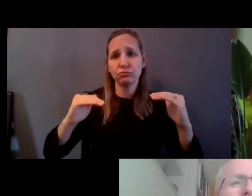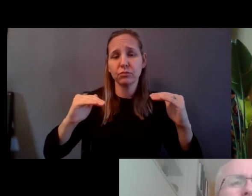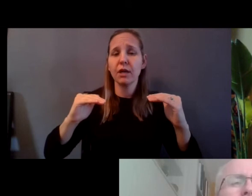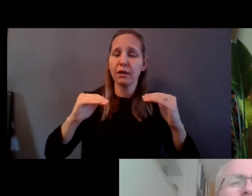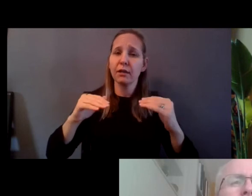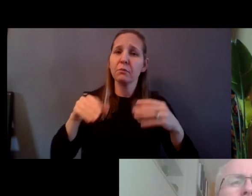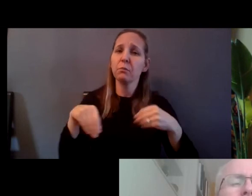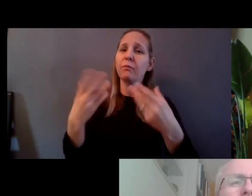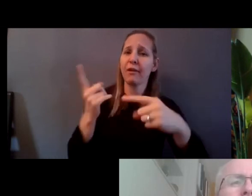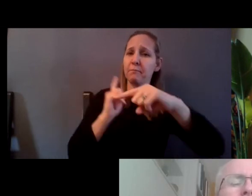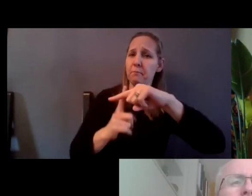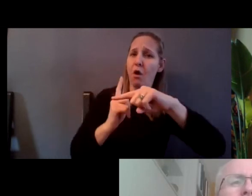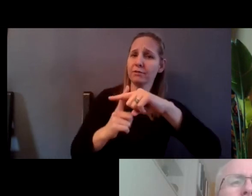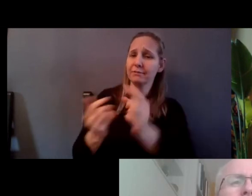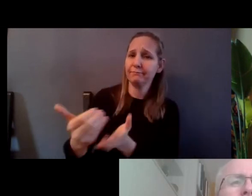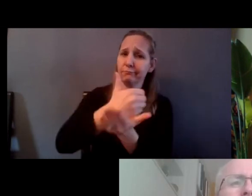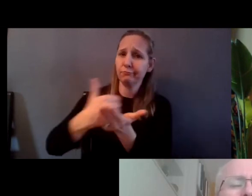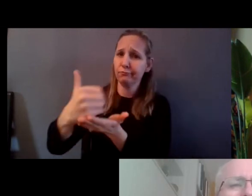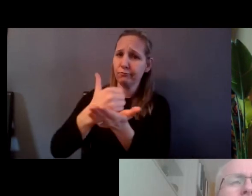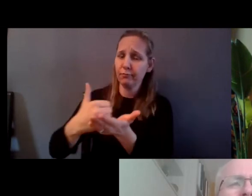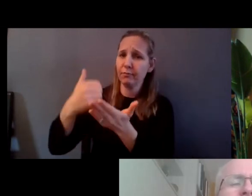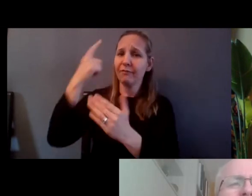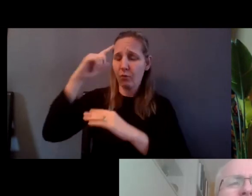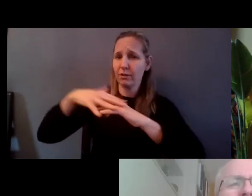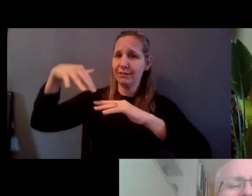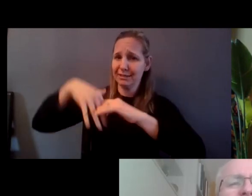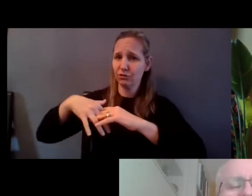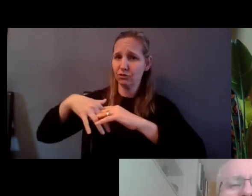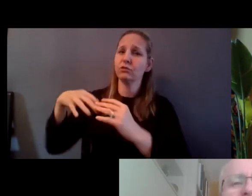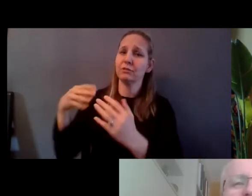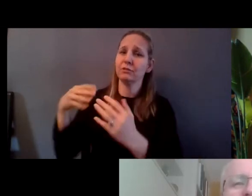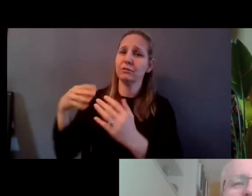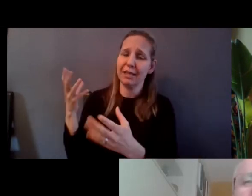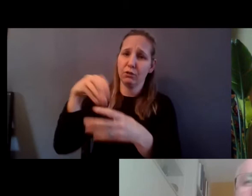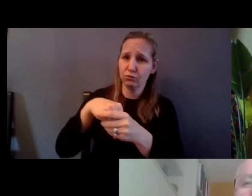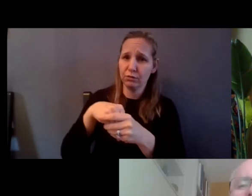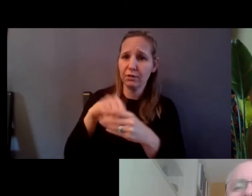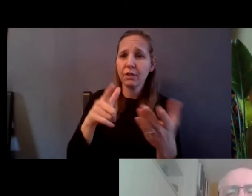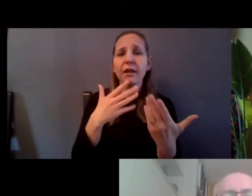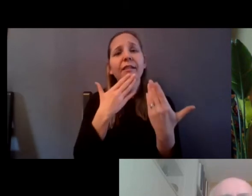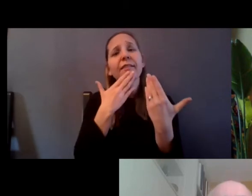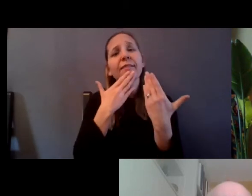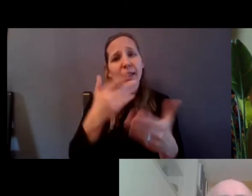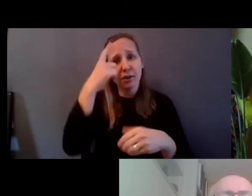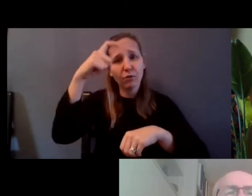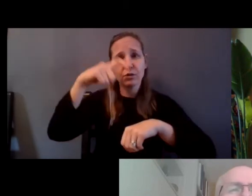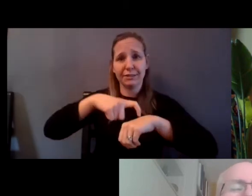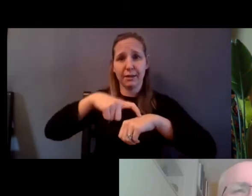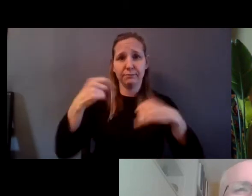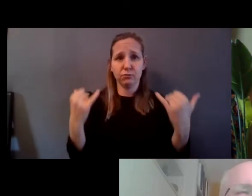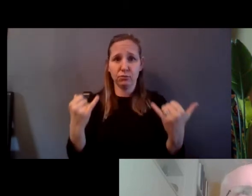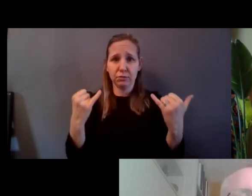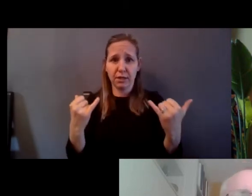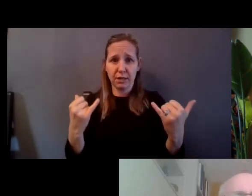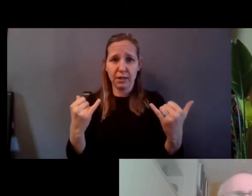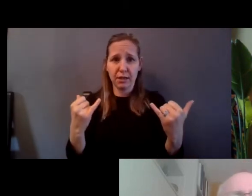means for Indigenous economic inclusion. Thank you for the time to be able to spend with you today. And